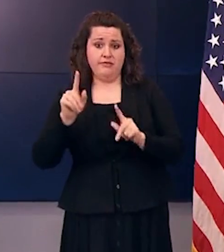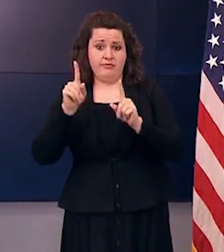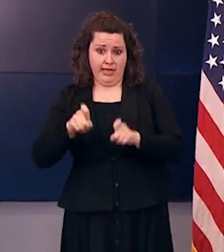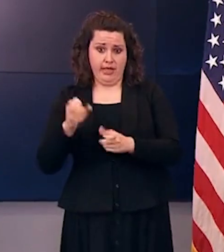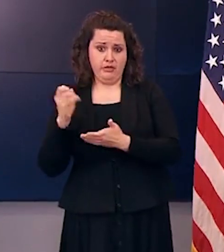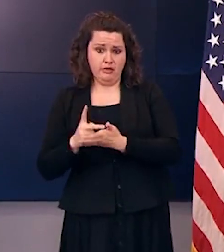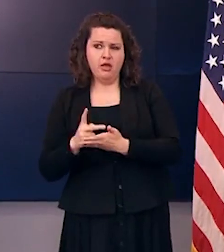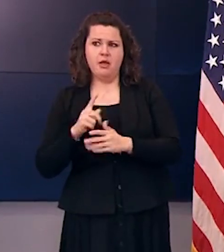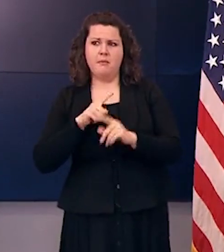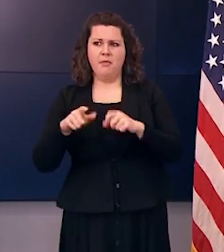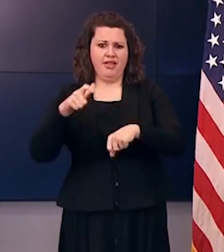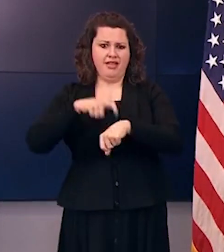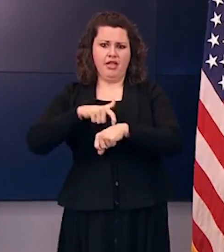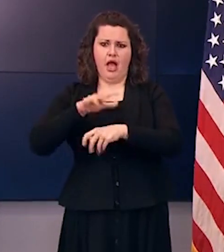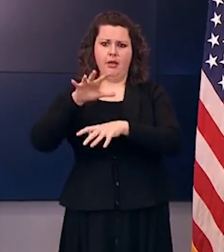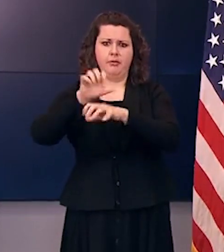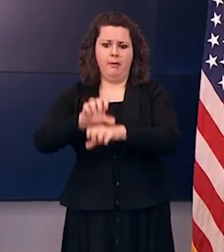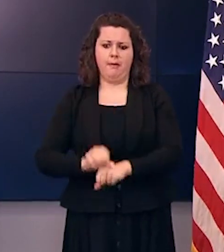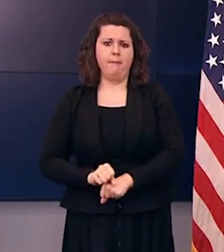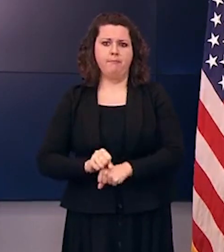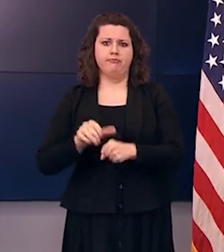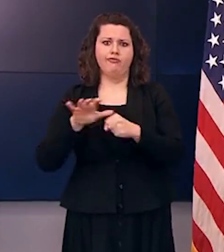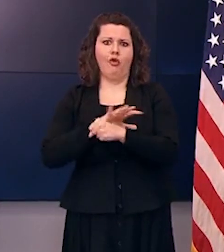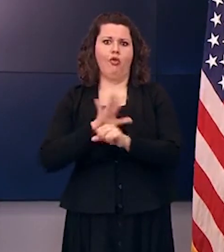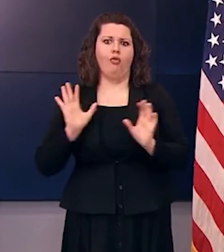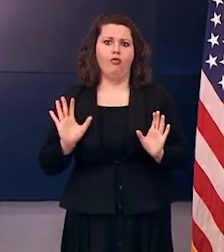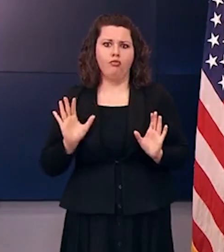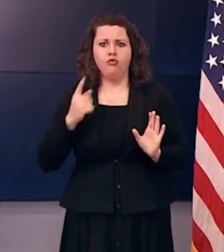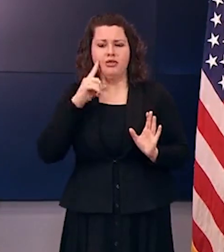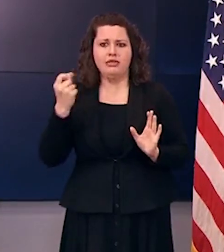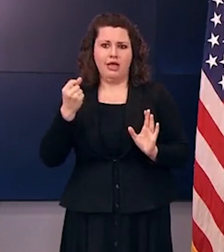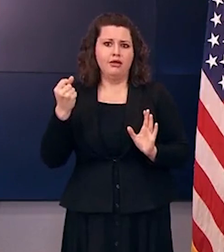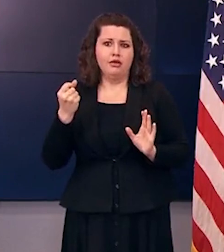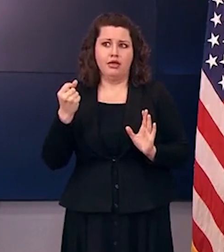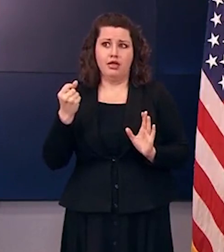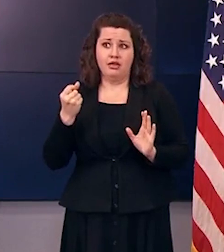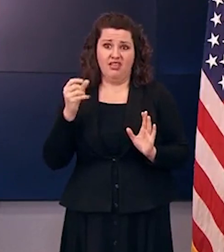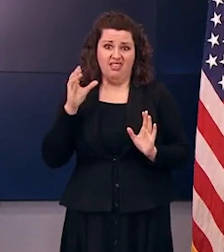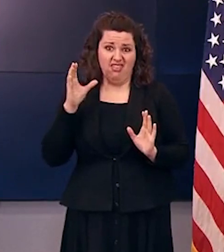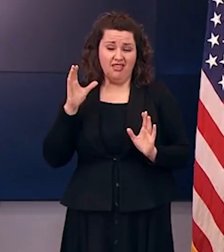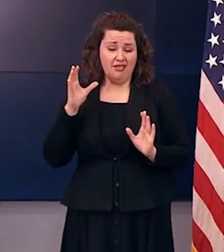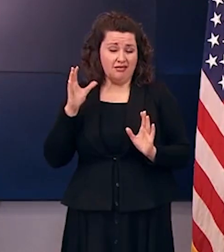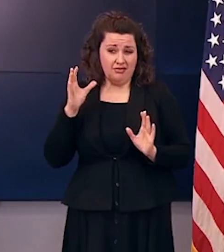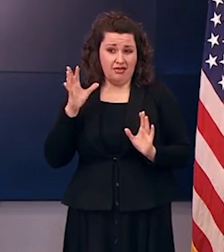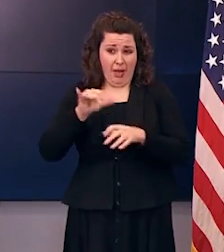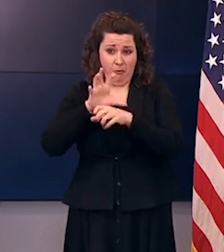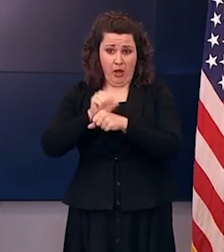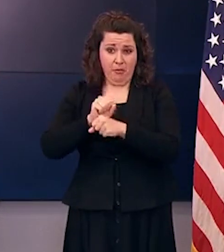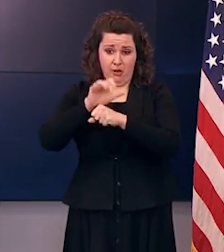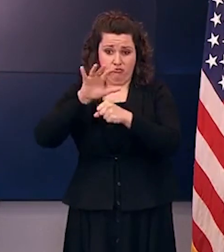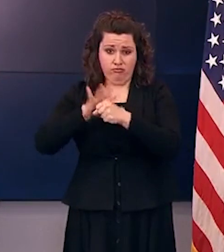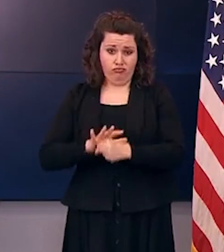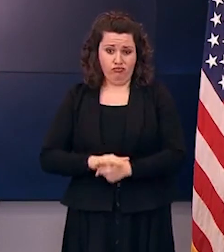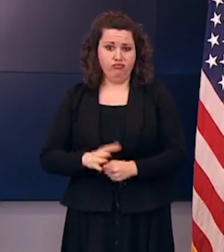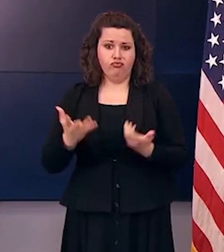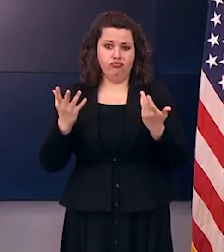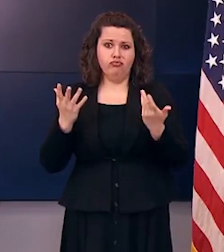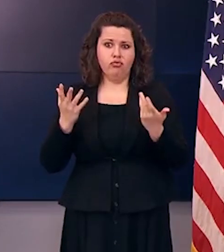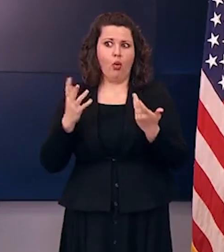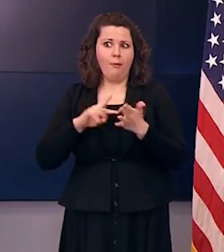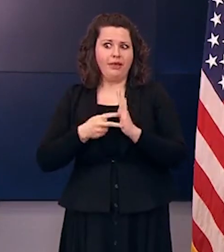but the times are all taken up for this first test on Saturday, the site. the Yep. appointment times. Yep. They're wondering when